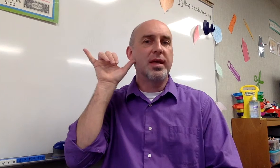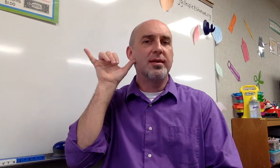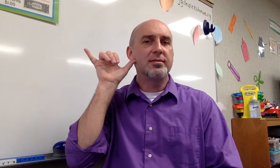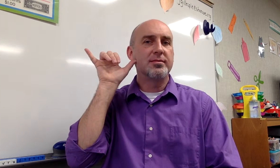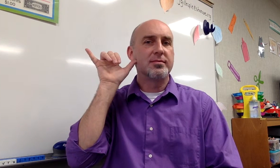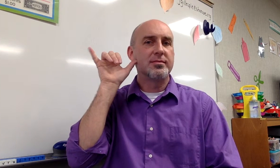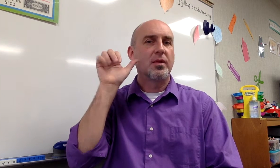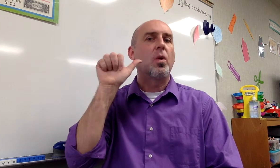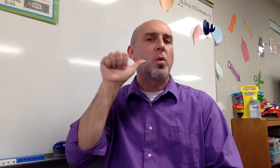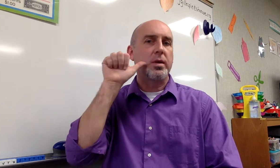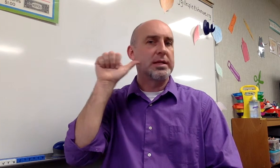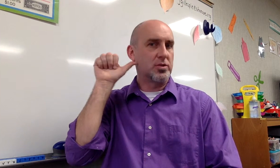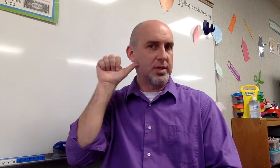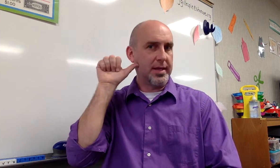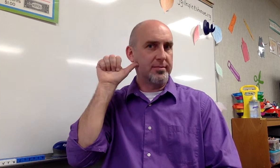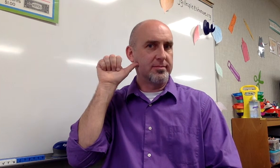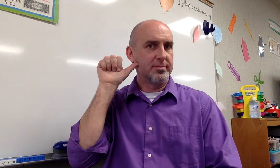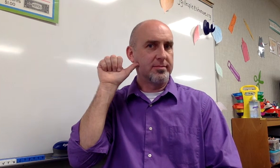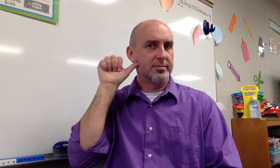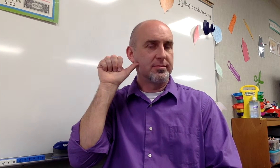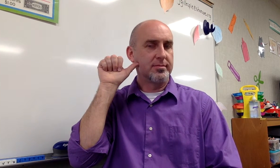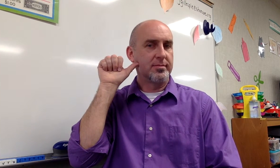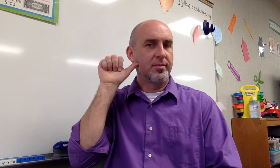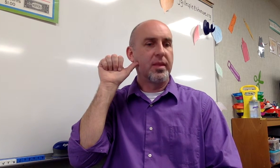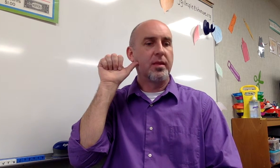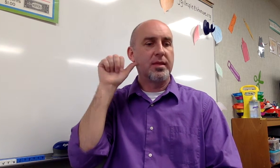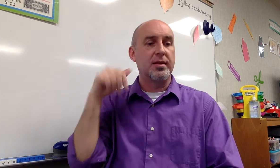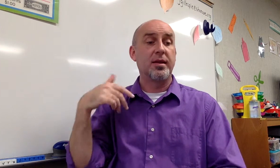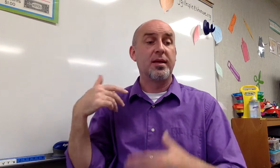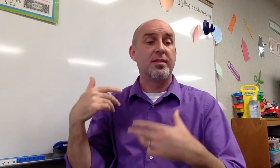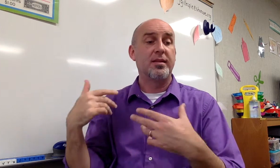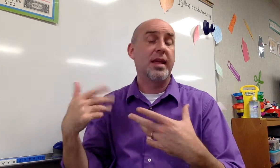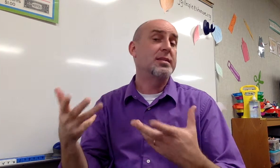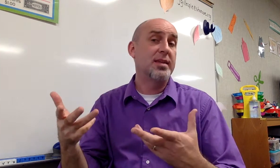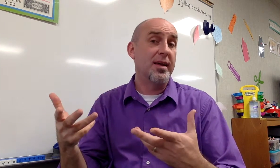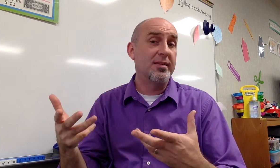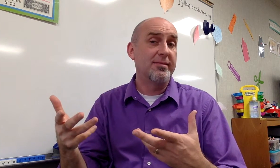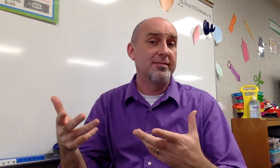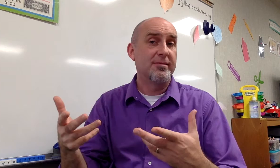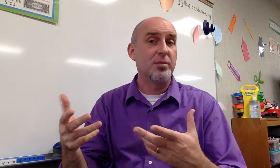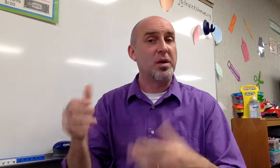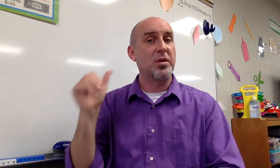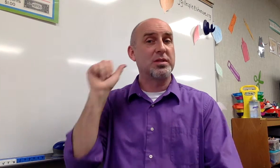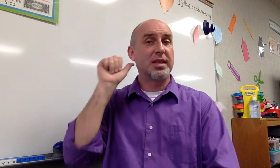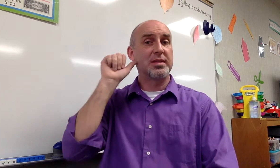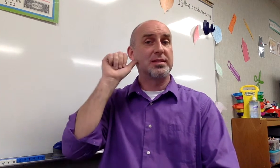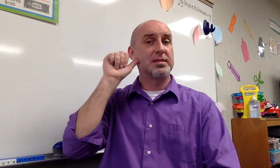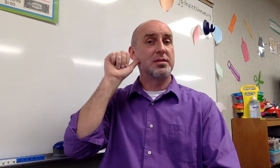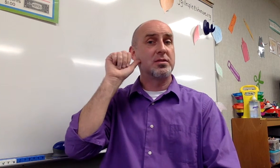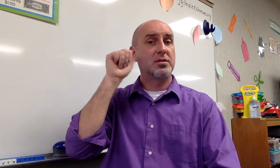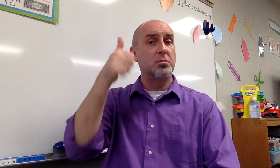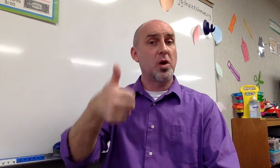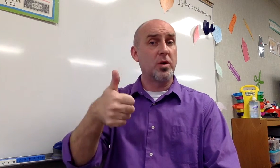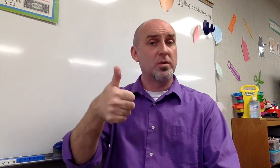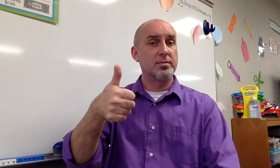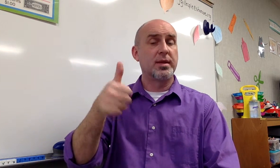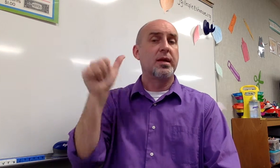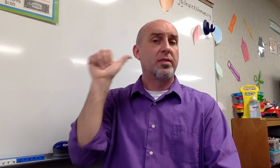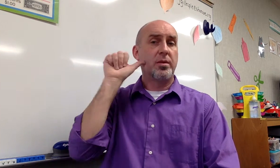yesterday or yesterday. Then the next sign you might be able to guess is tomorrow. Thumb